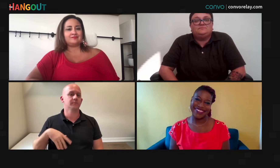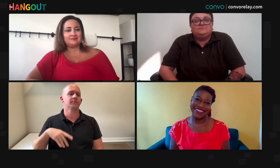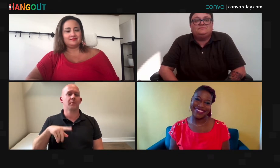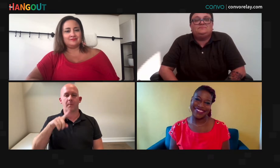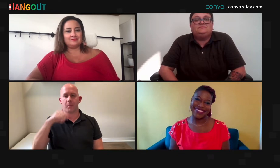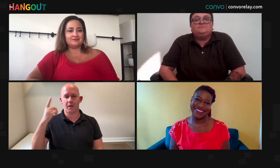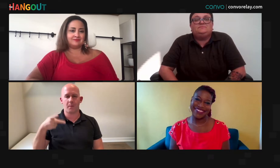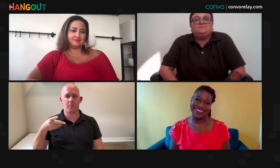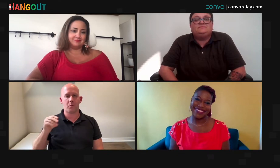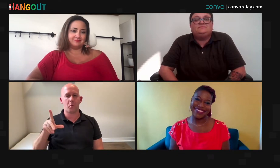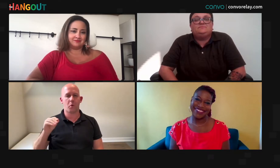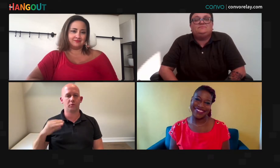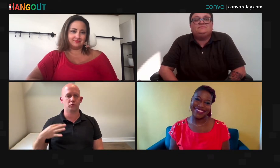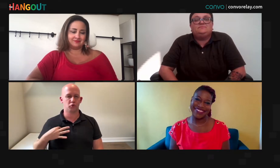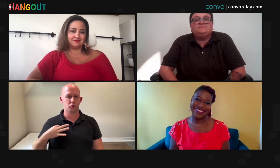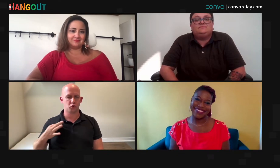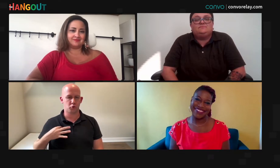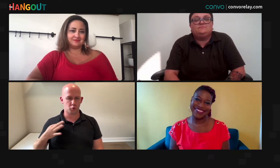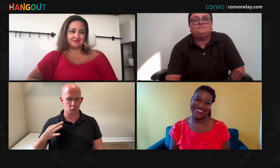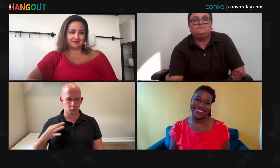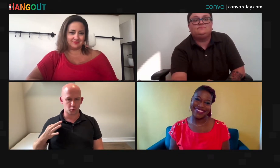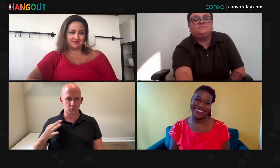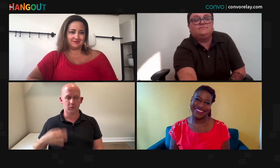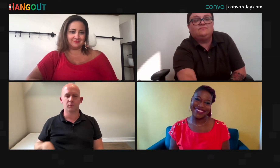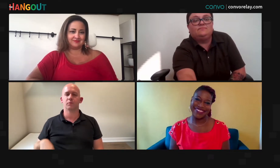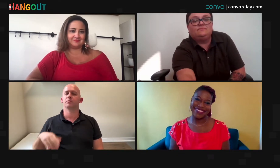bald, with the black polo shirt on.